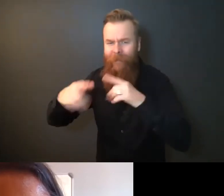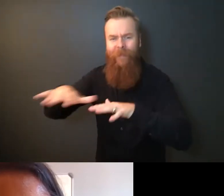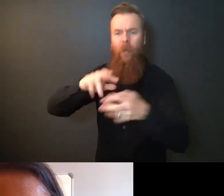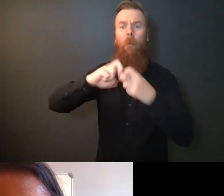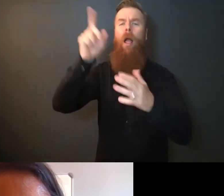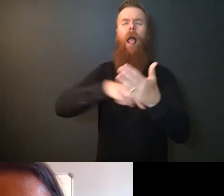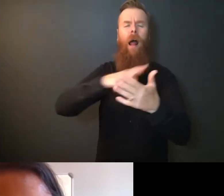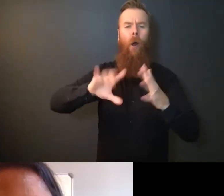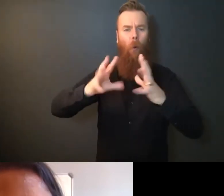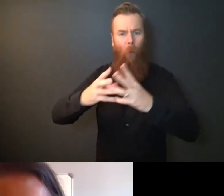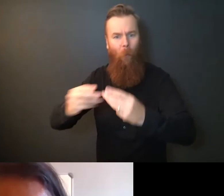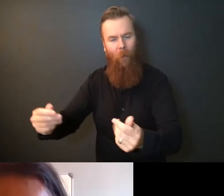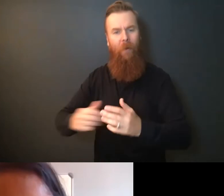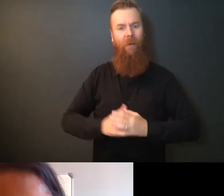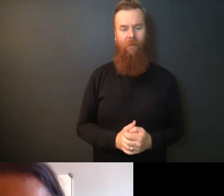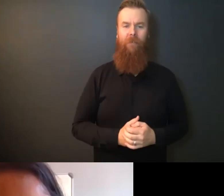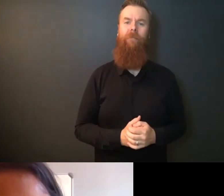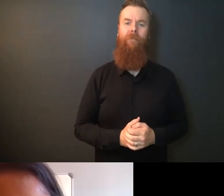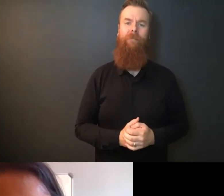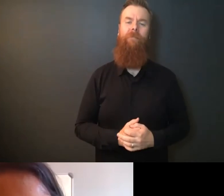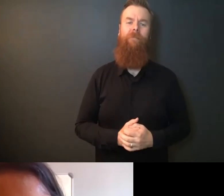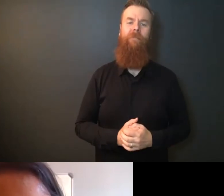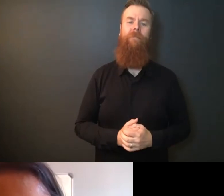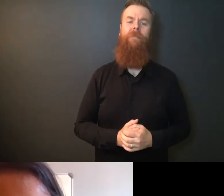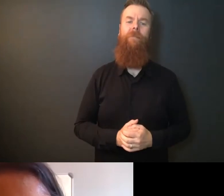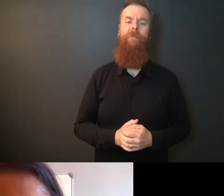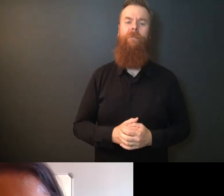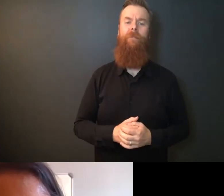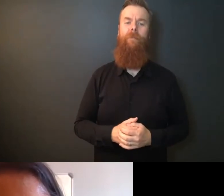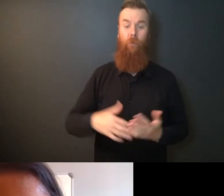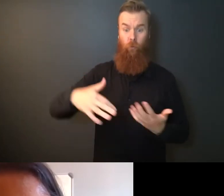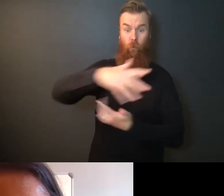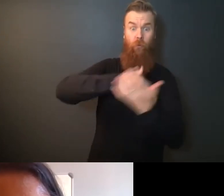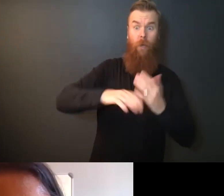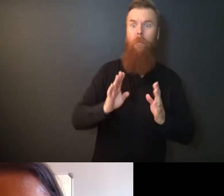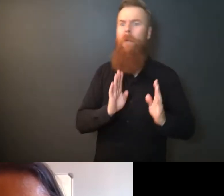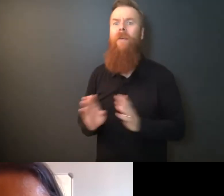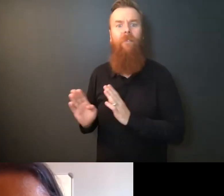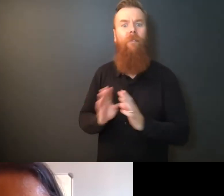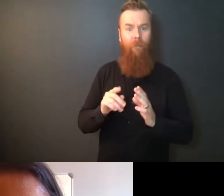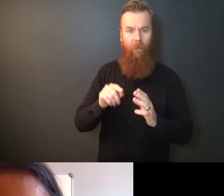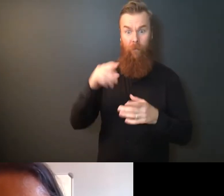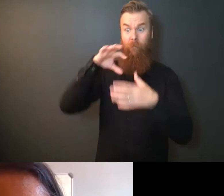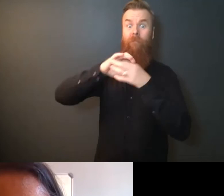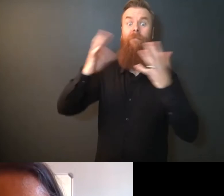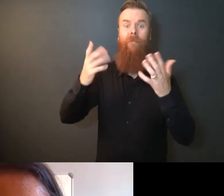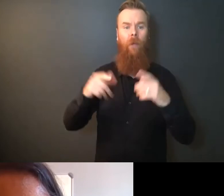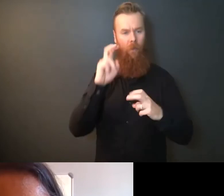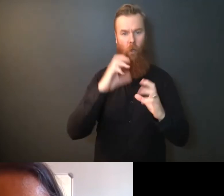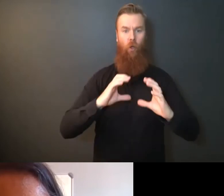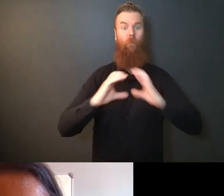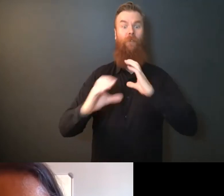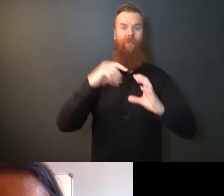about communication, and religious leaders tend to be quite, and sort of faith-based organizations more broadly tend to be quite good at sort